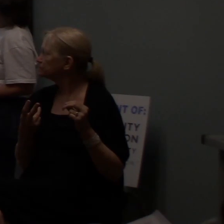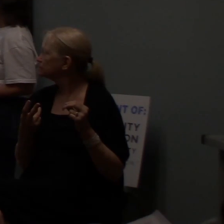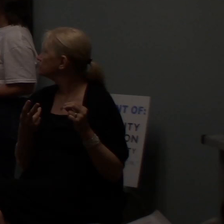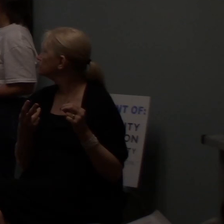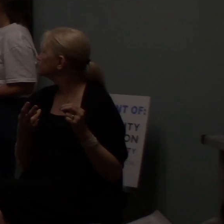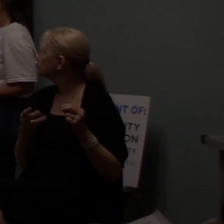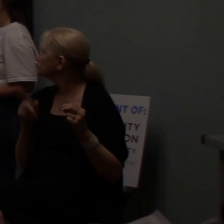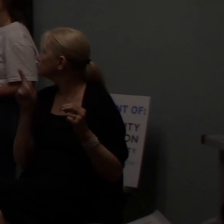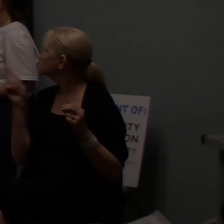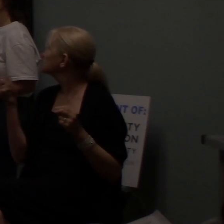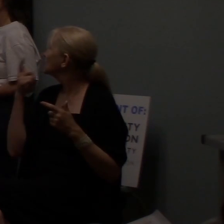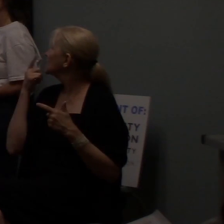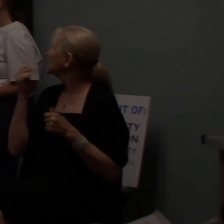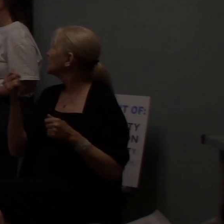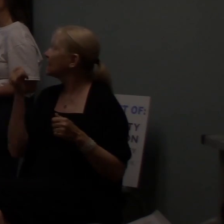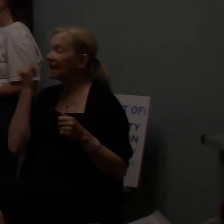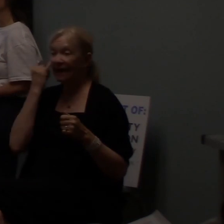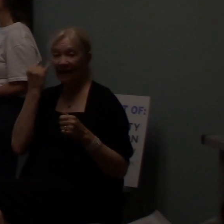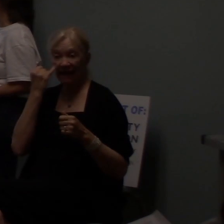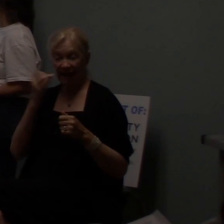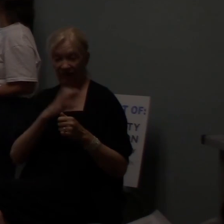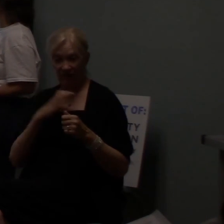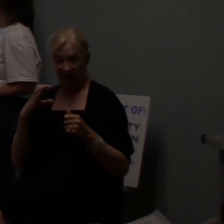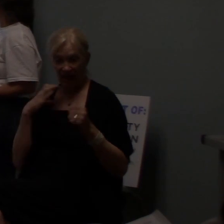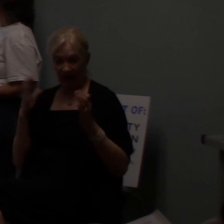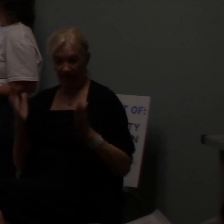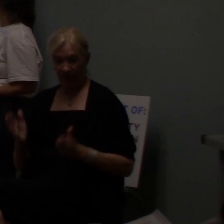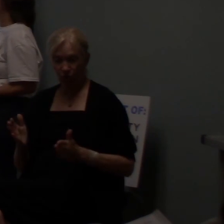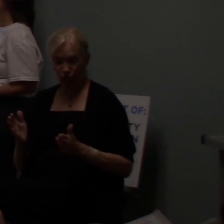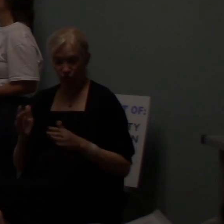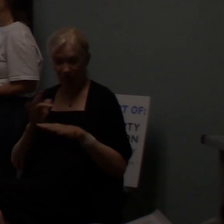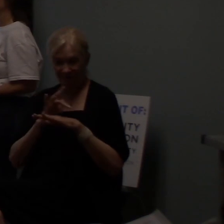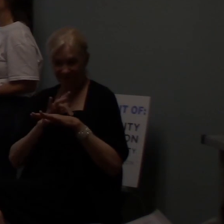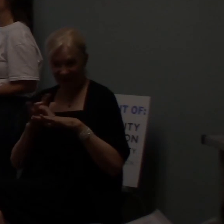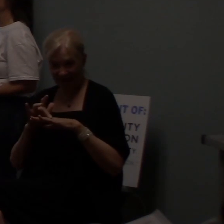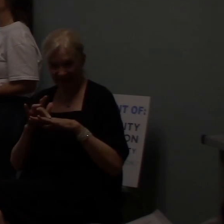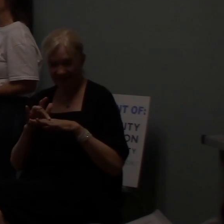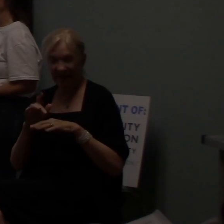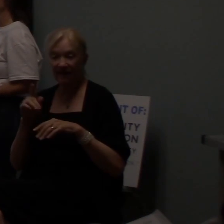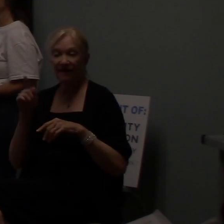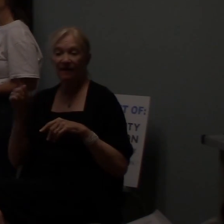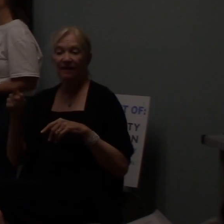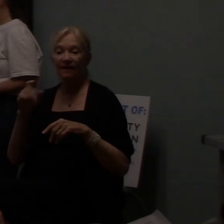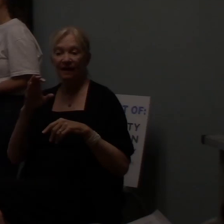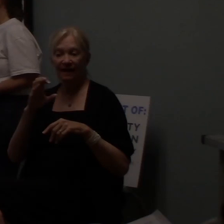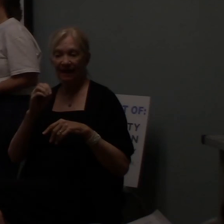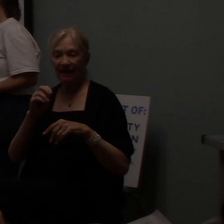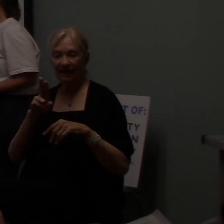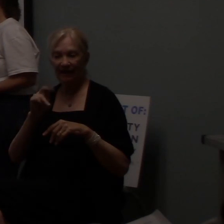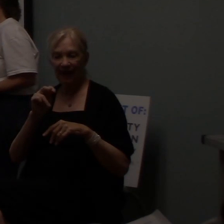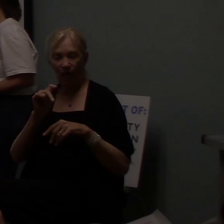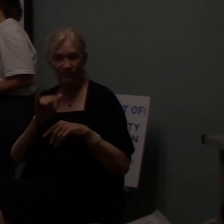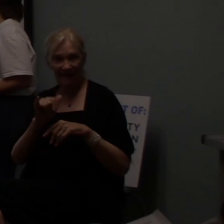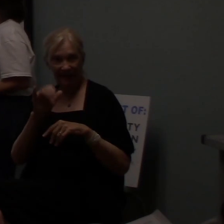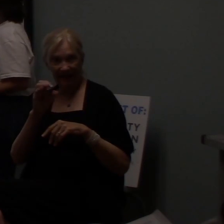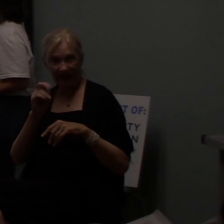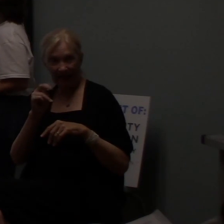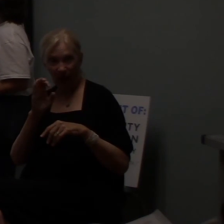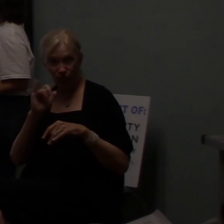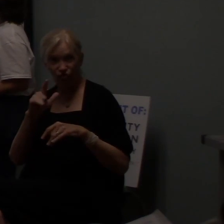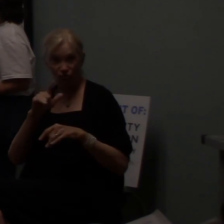This is an interesting thing. If there is a commissioner vacancy, there is a county council. They are also elected